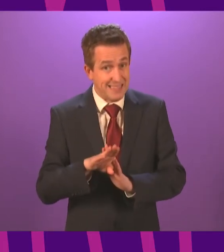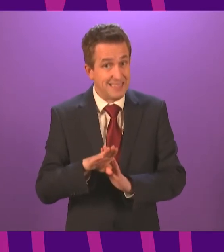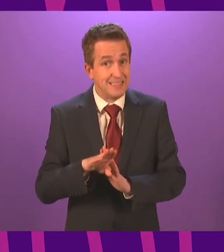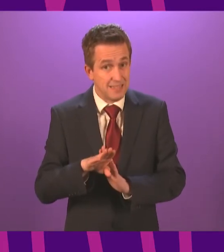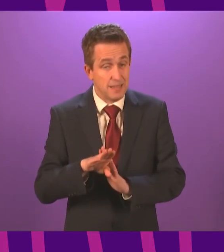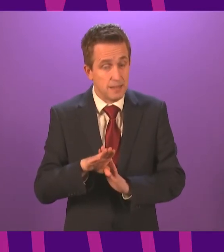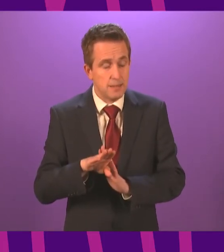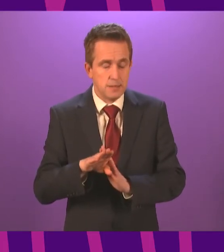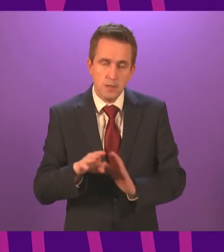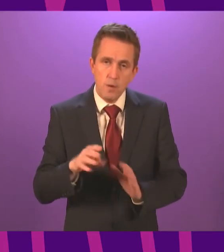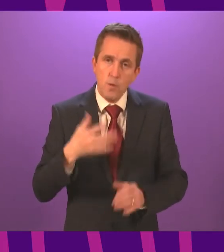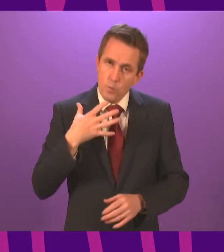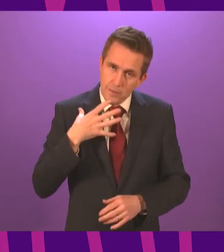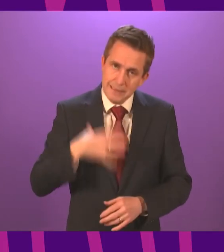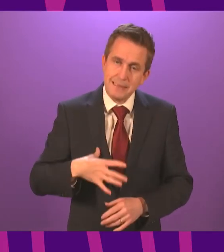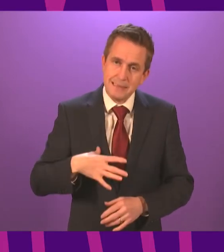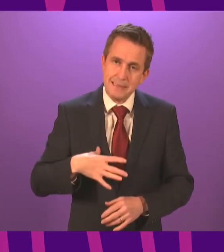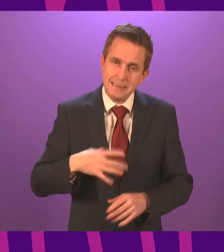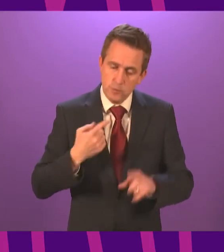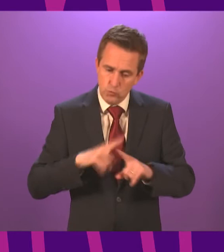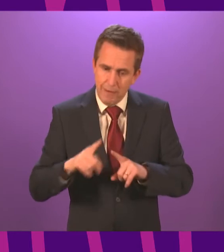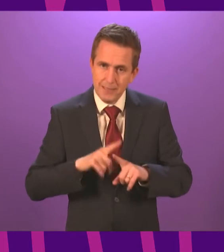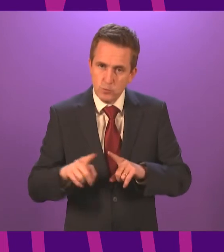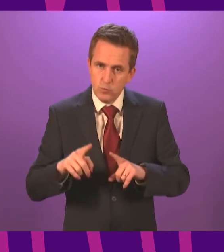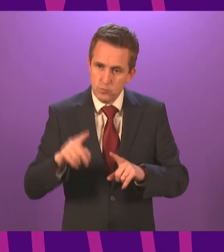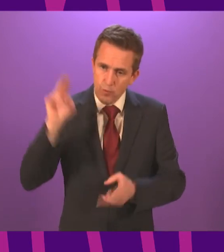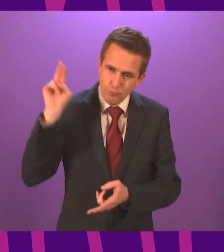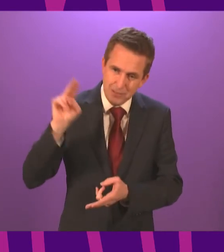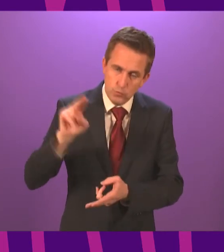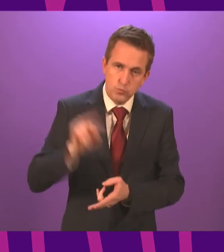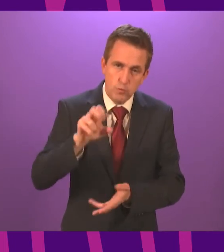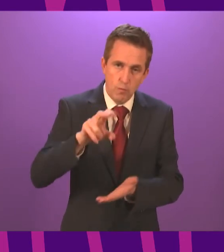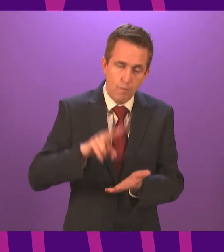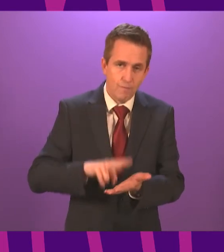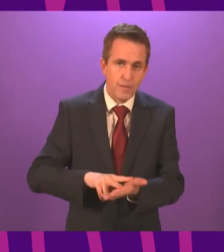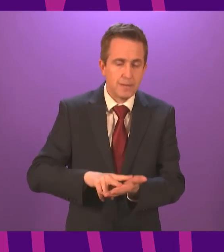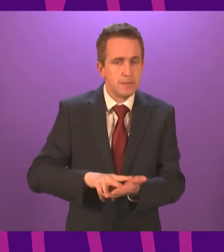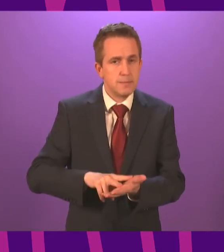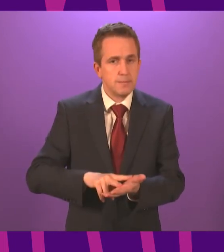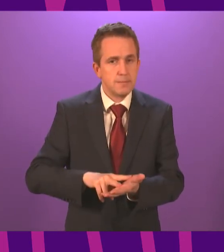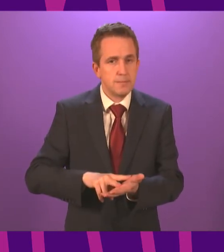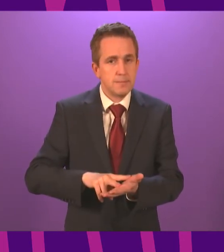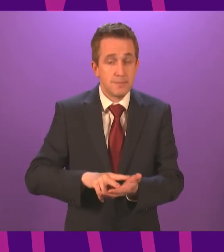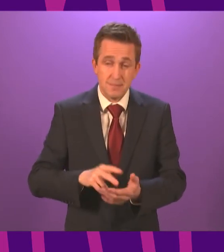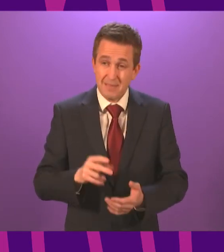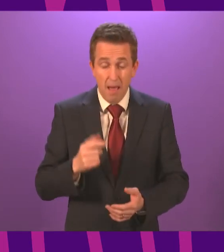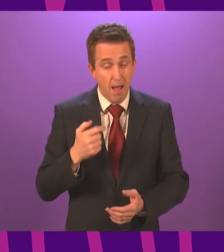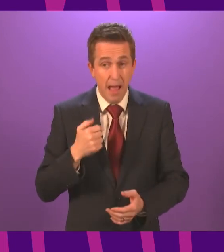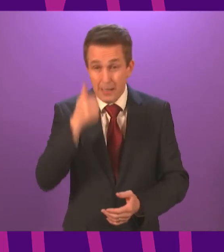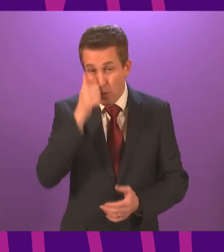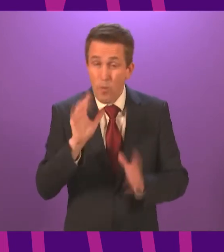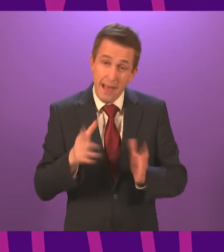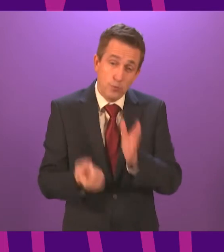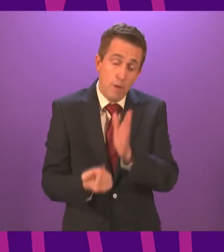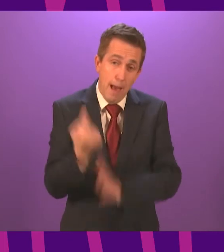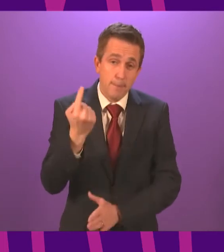is more to be done to turn the curve in a consistent downward trend. I'm very clear that's what has to happen, and I think